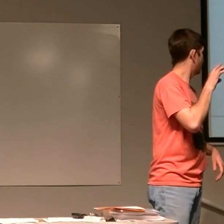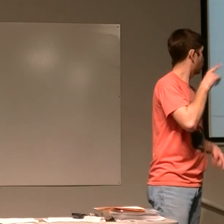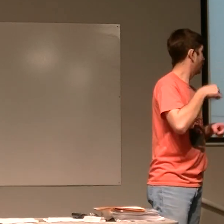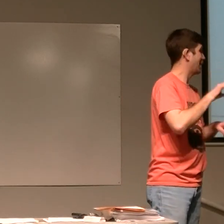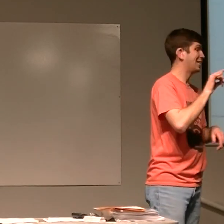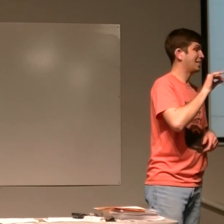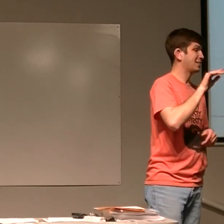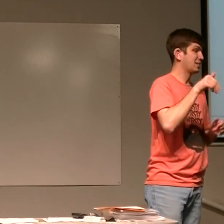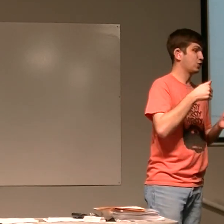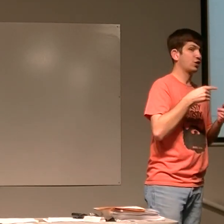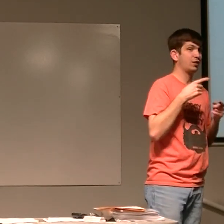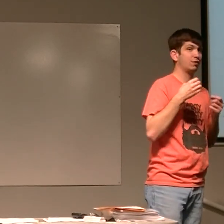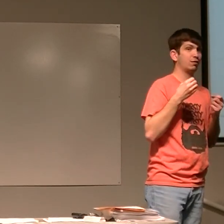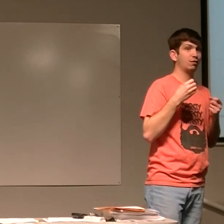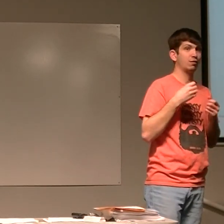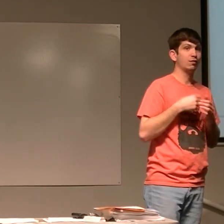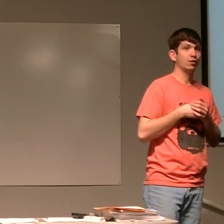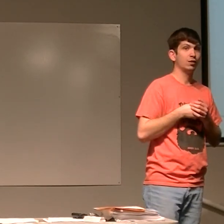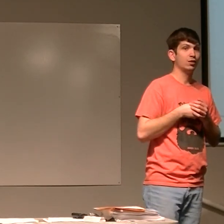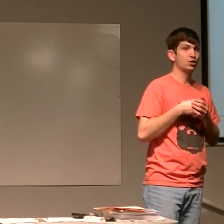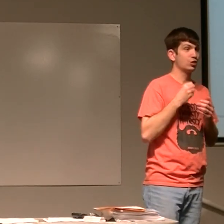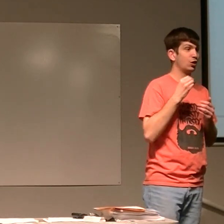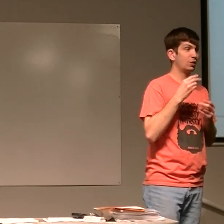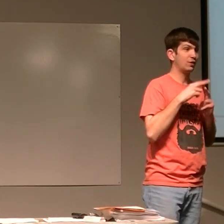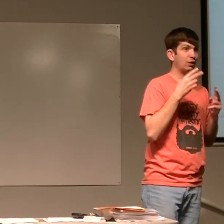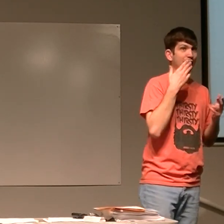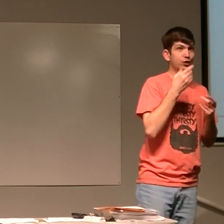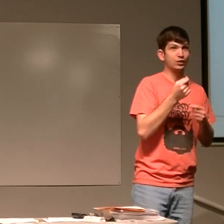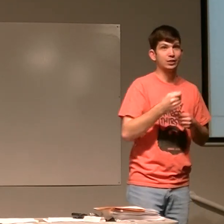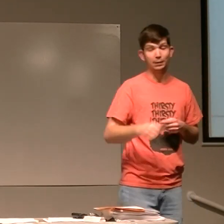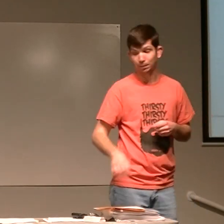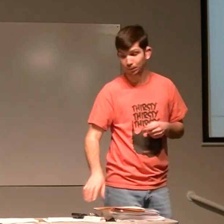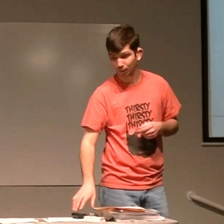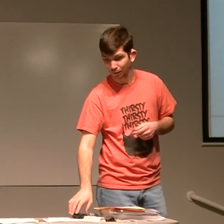during the 18th century. So it's very interesting.